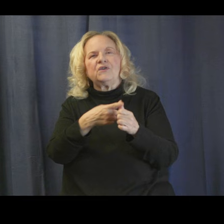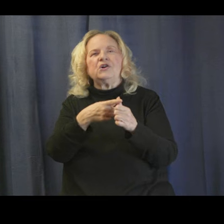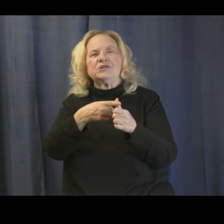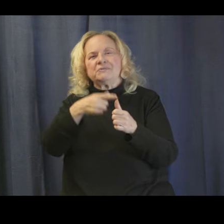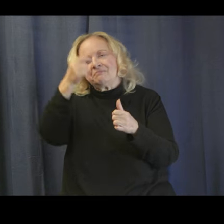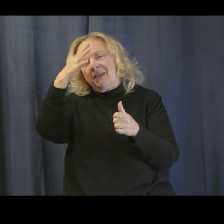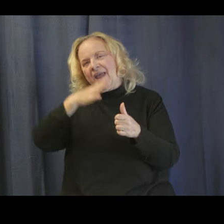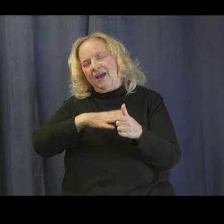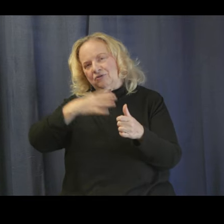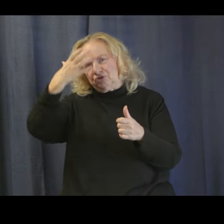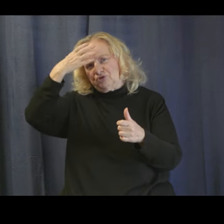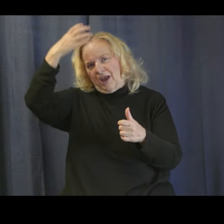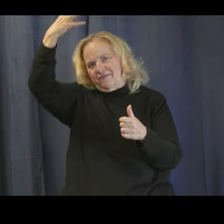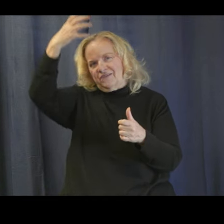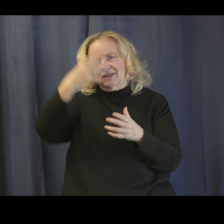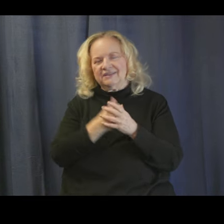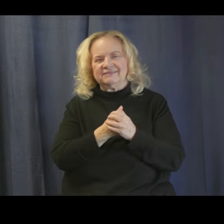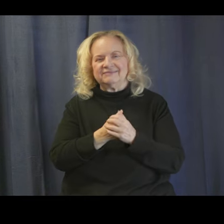chef.